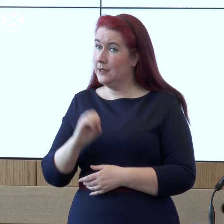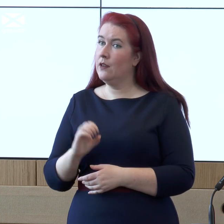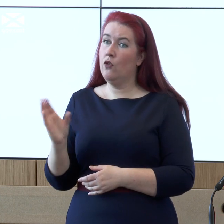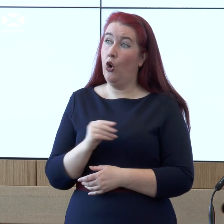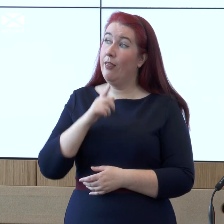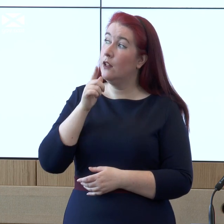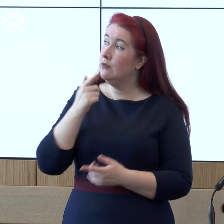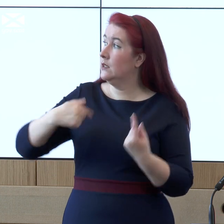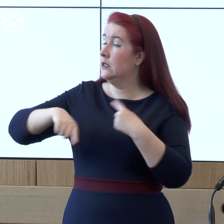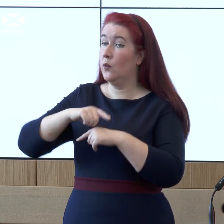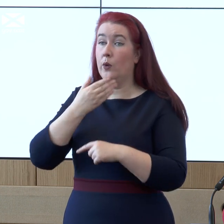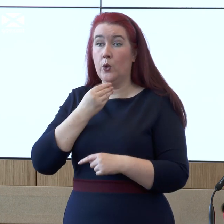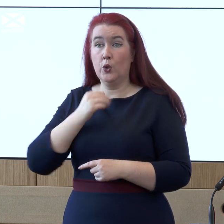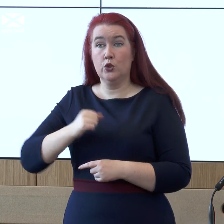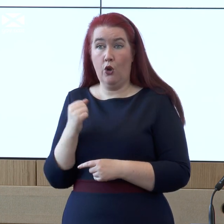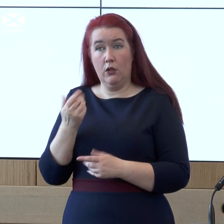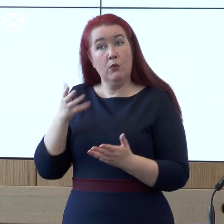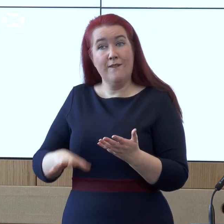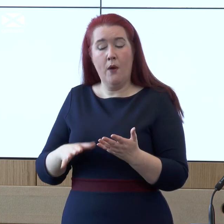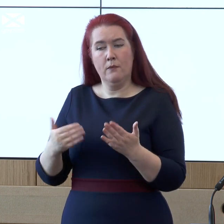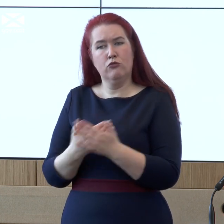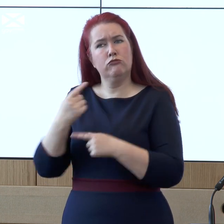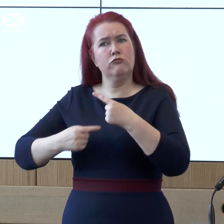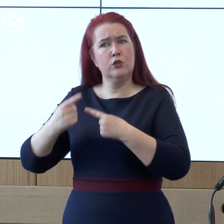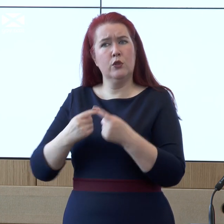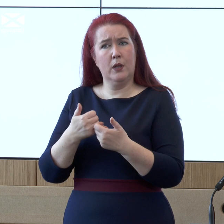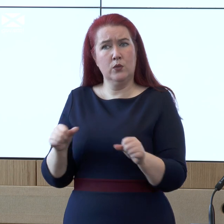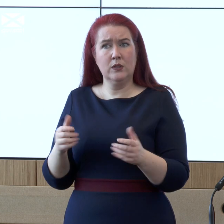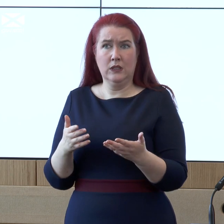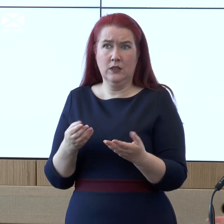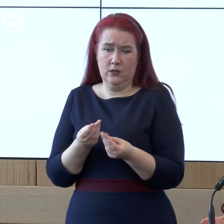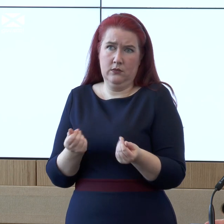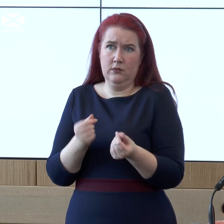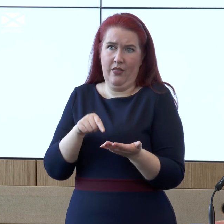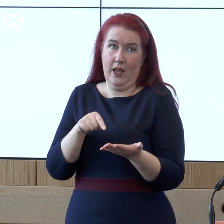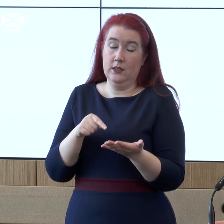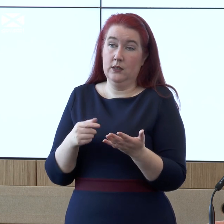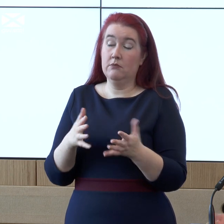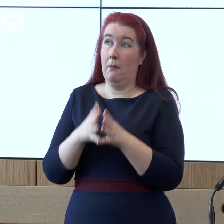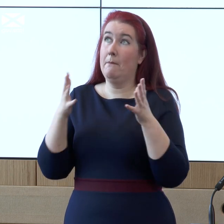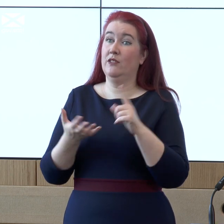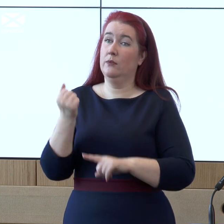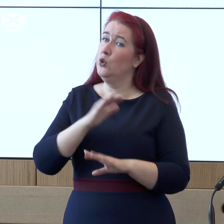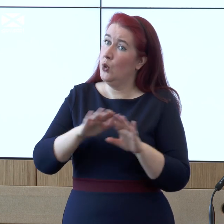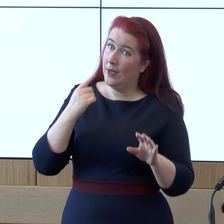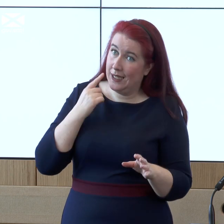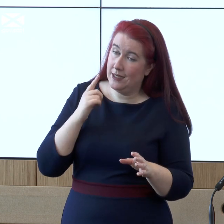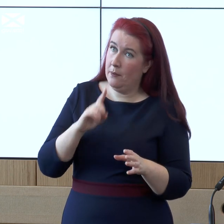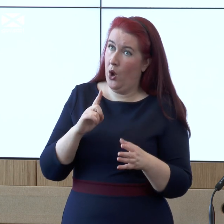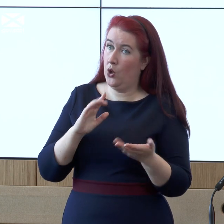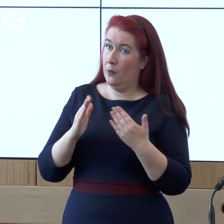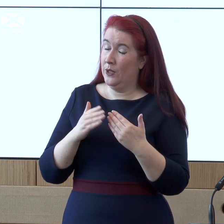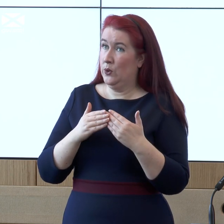electricity we use in Scotland comes from renewable sources. So that is a massive achievement. Hasn't been easy to do, but compared to what we need to do